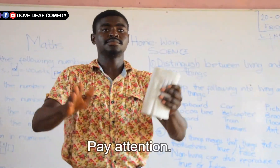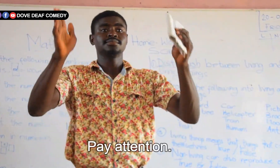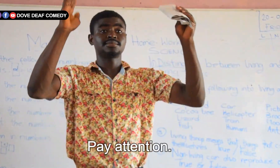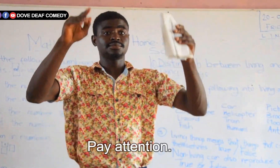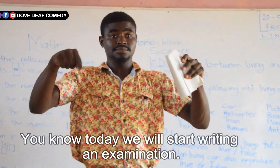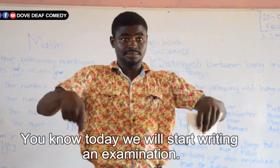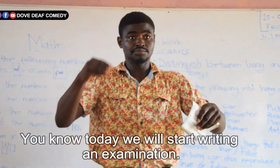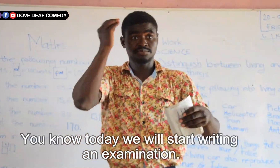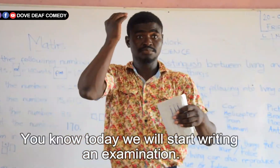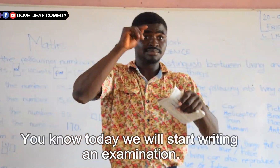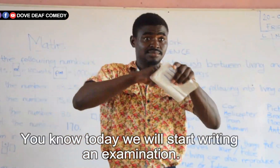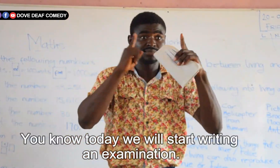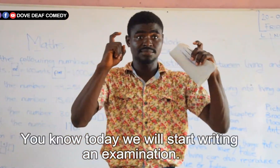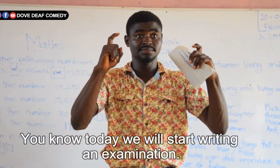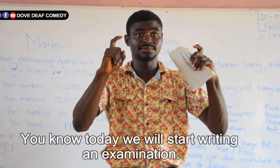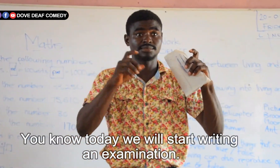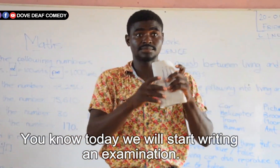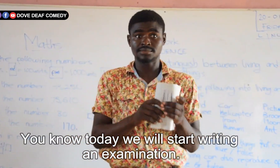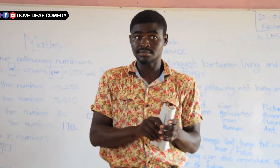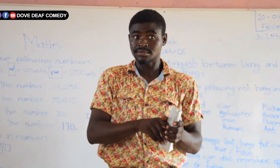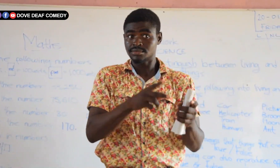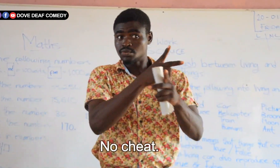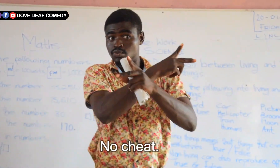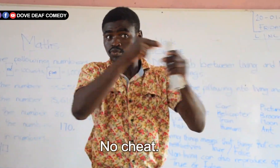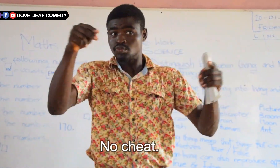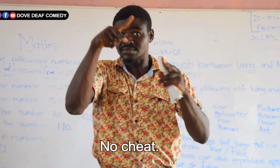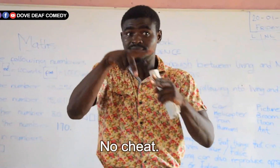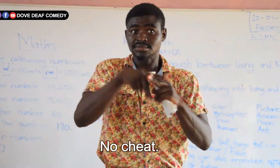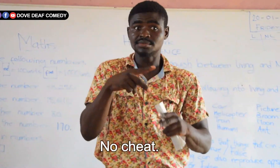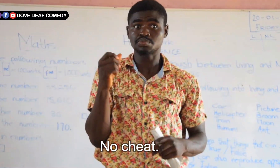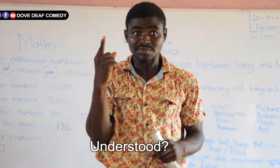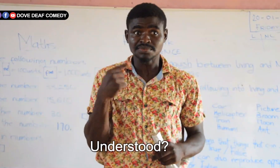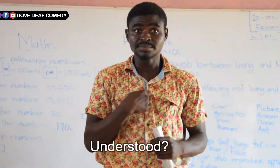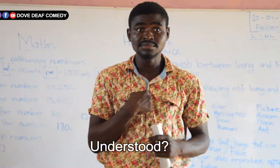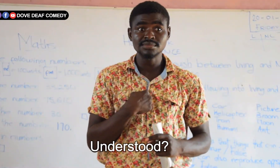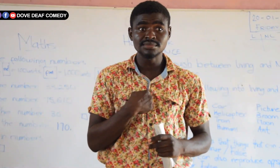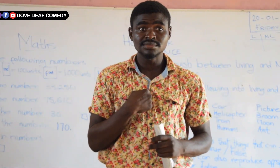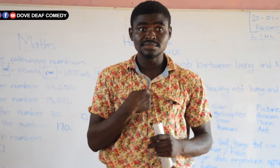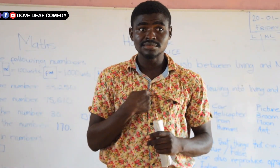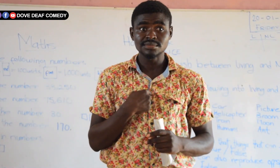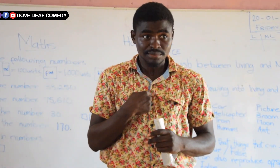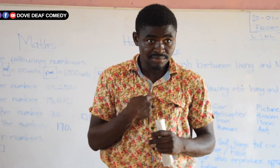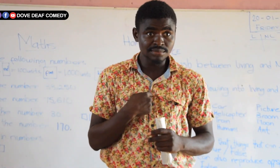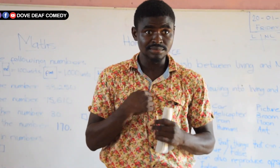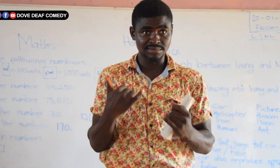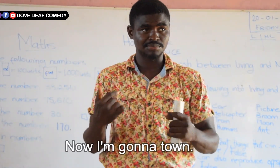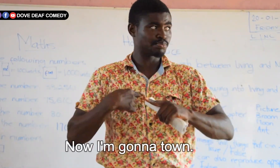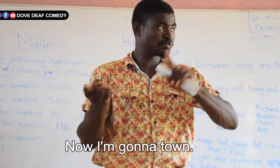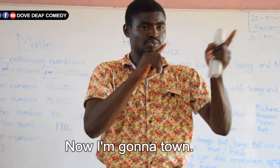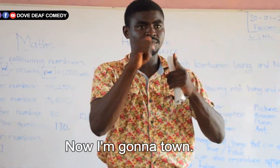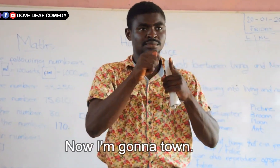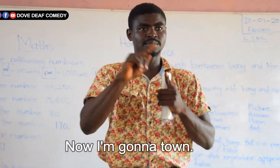Pay attention. You know today we will start writing an examination. No cheat. Understood. Now I'm gonna